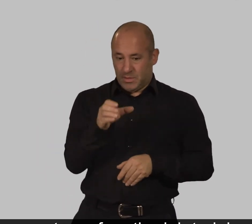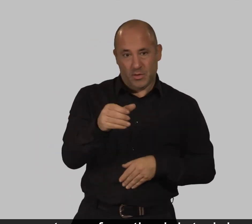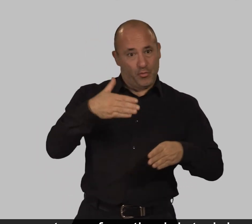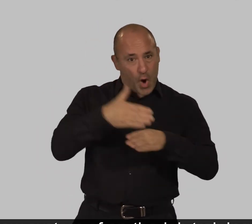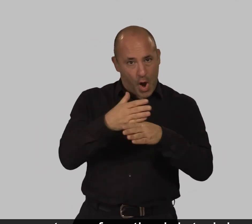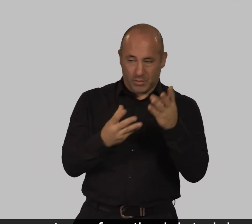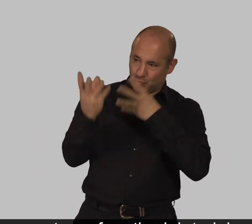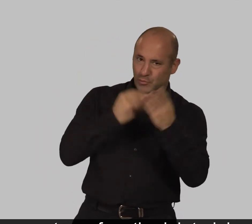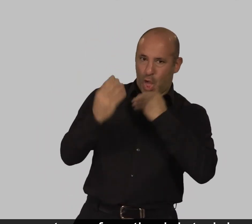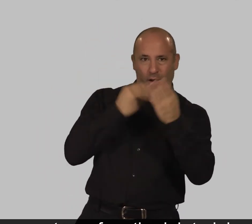training.